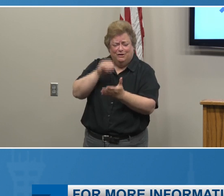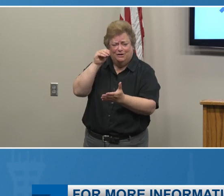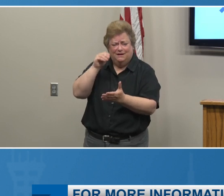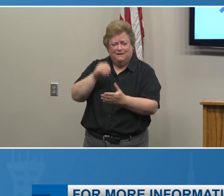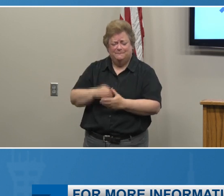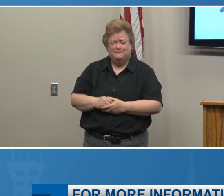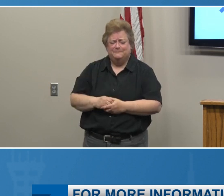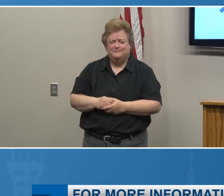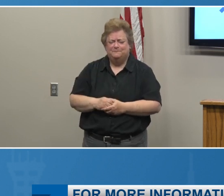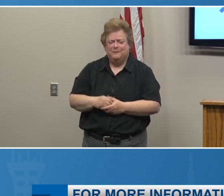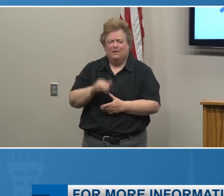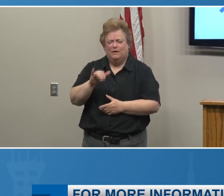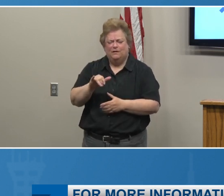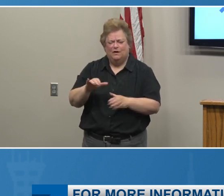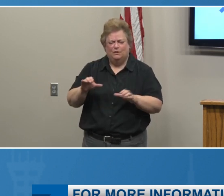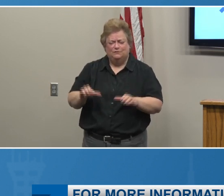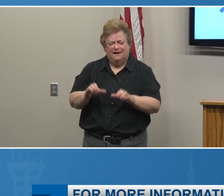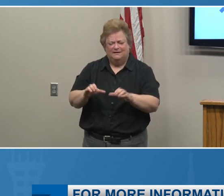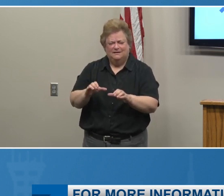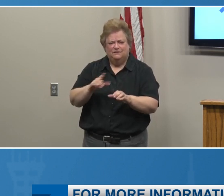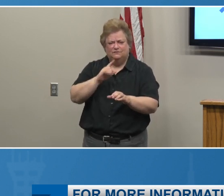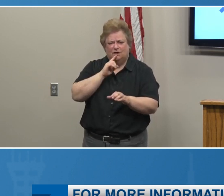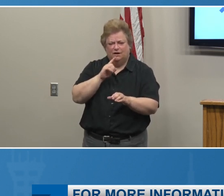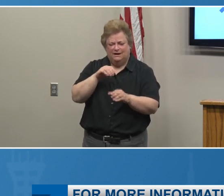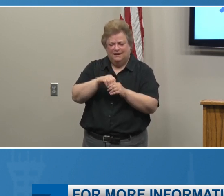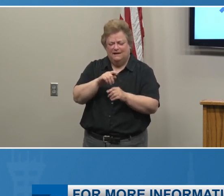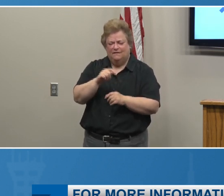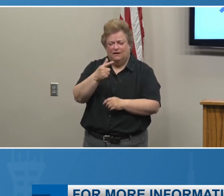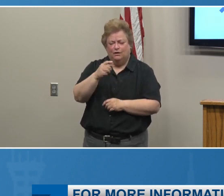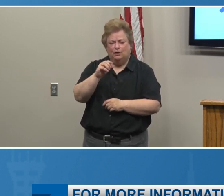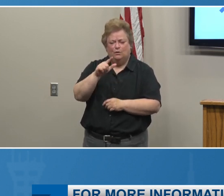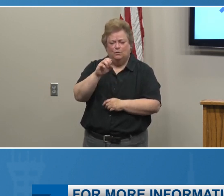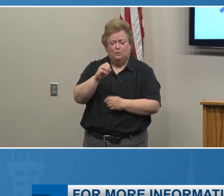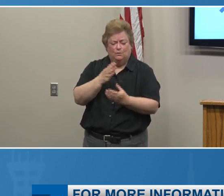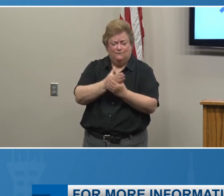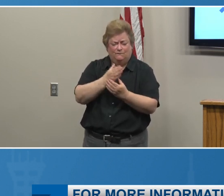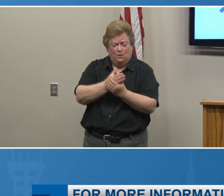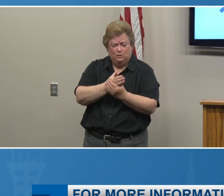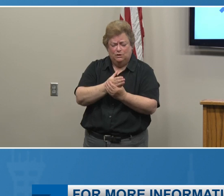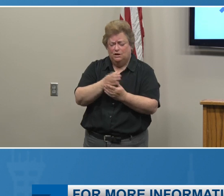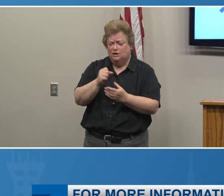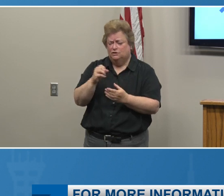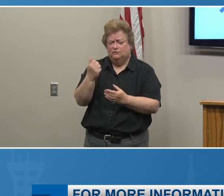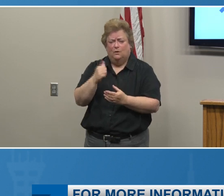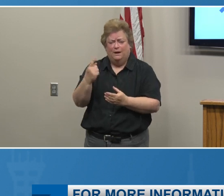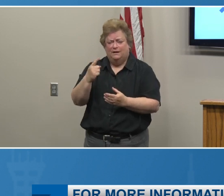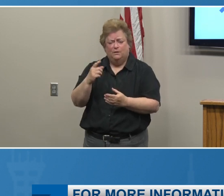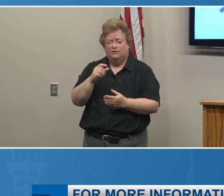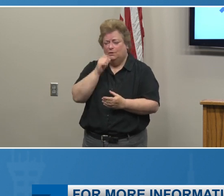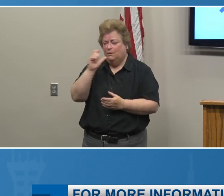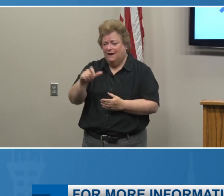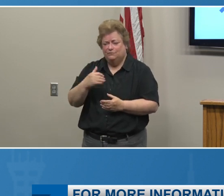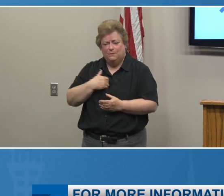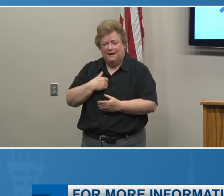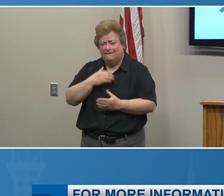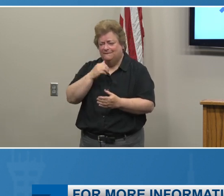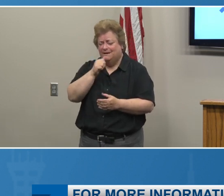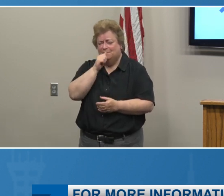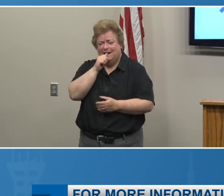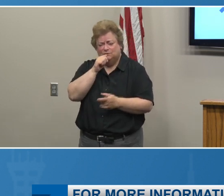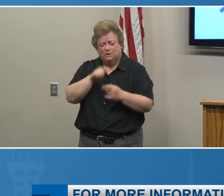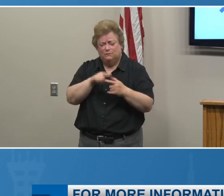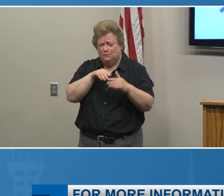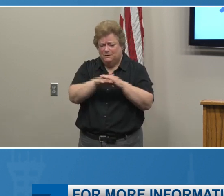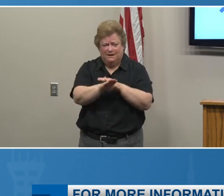these activities are actually located in a Google folder so they're available for anyone you don't have to have a password to get into them